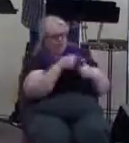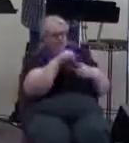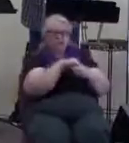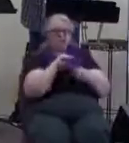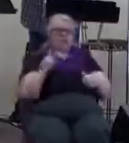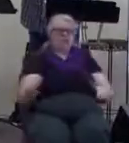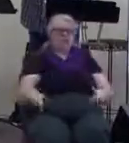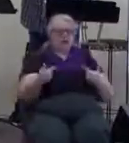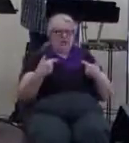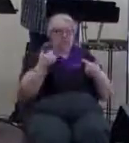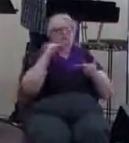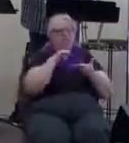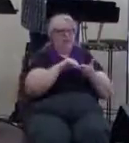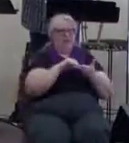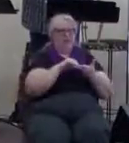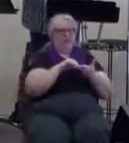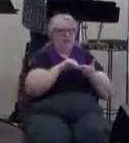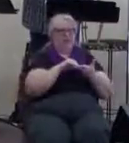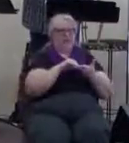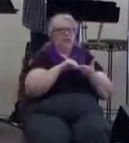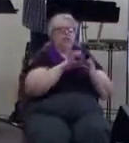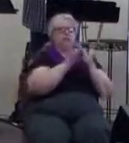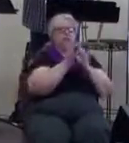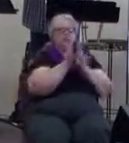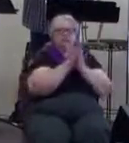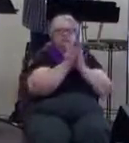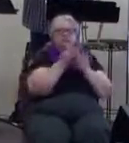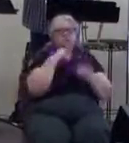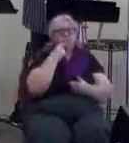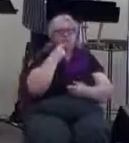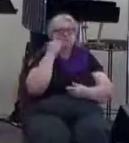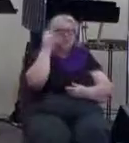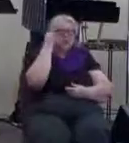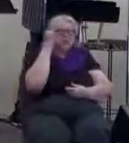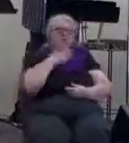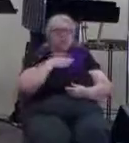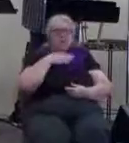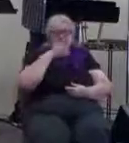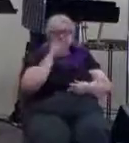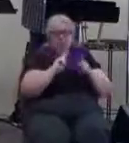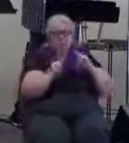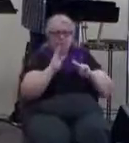again. If my people will humble themselves and pray,